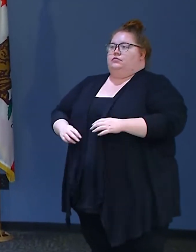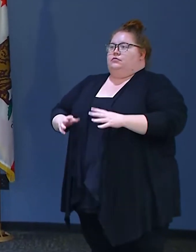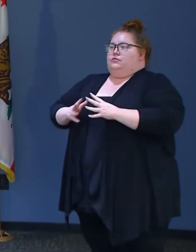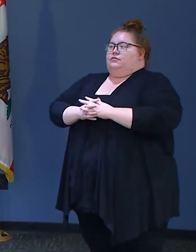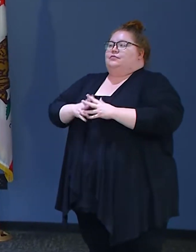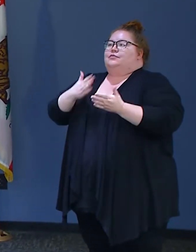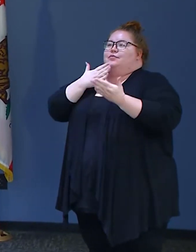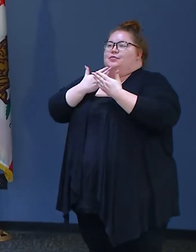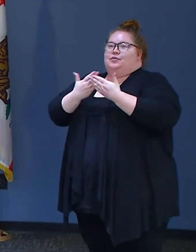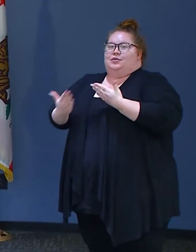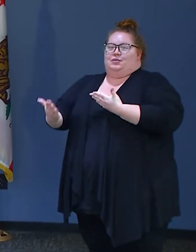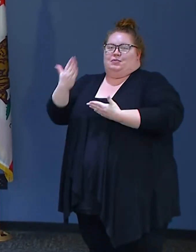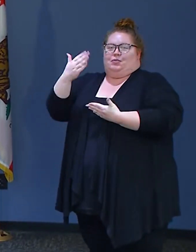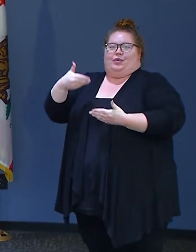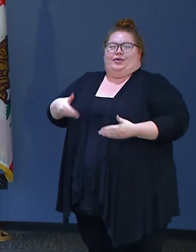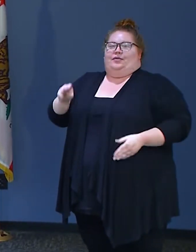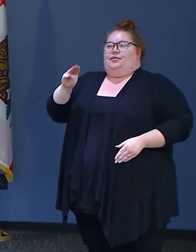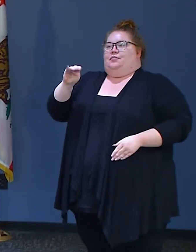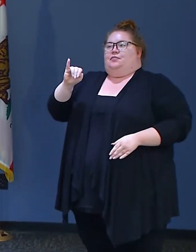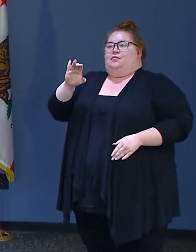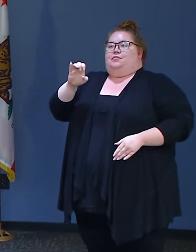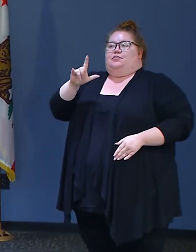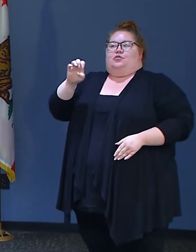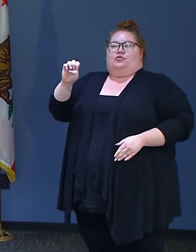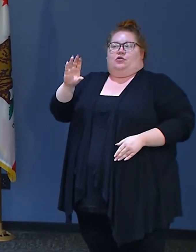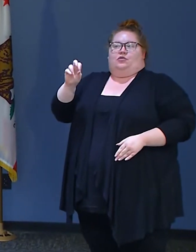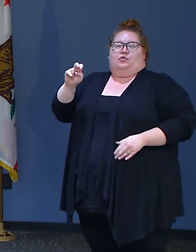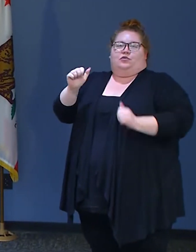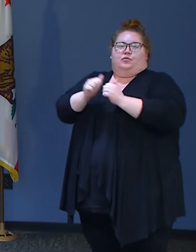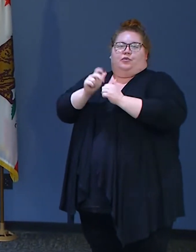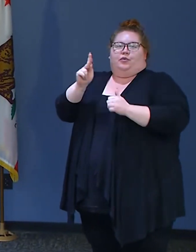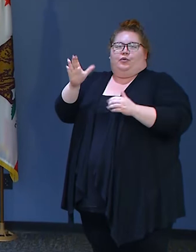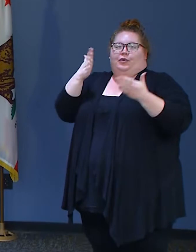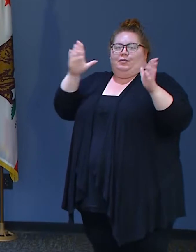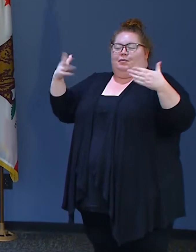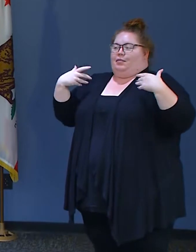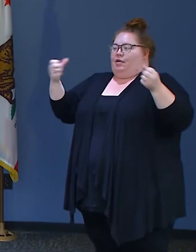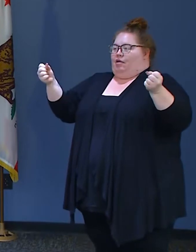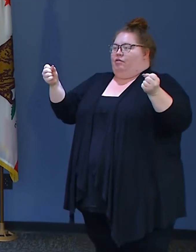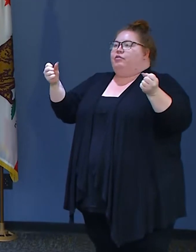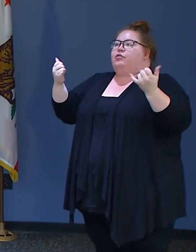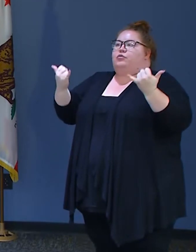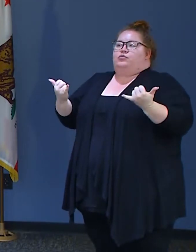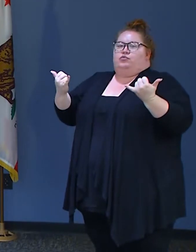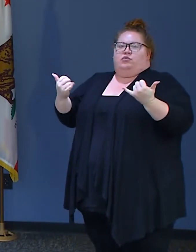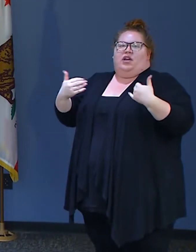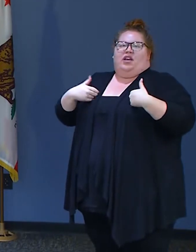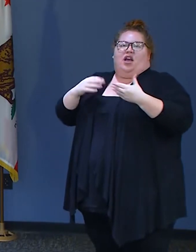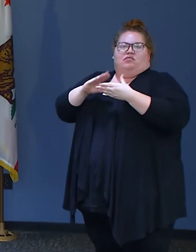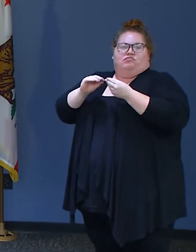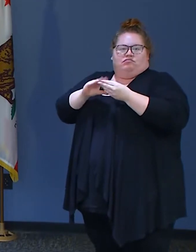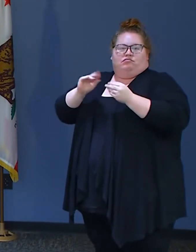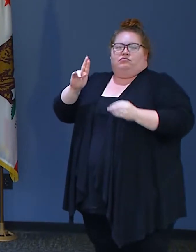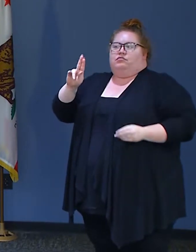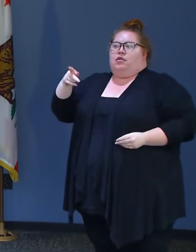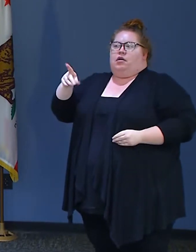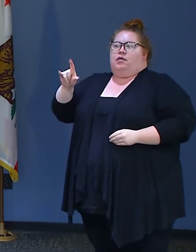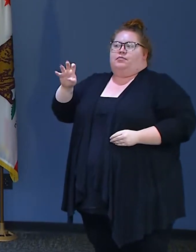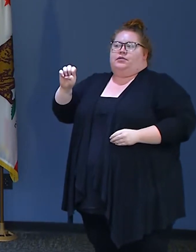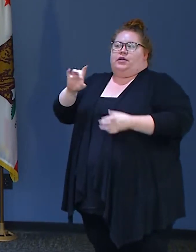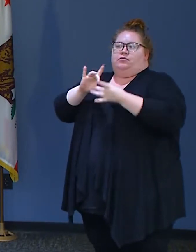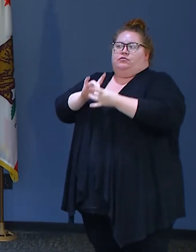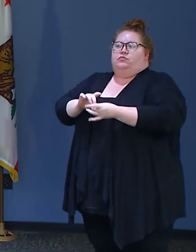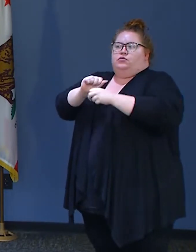Good morning. I'm Michelle Corson with Kern County Public Health, and I am here to provide you with an update on COVID-19 and